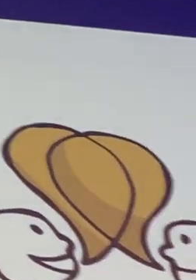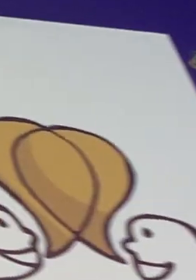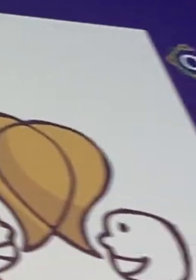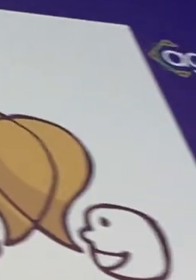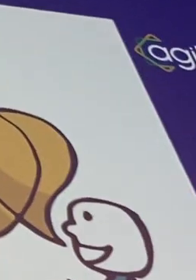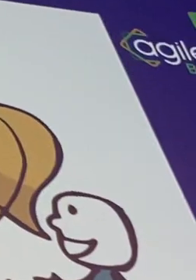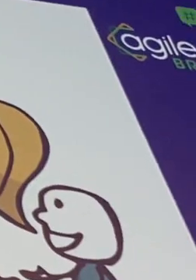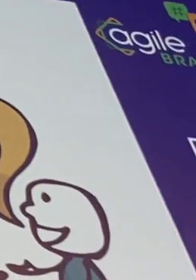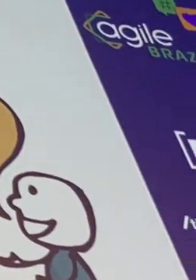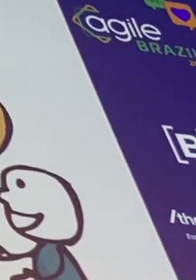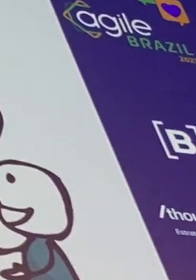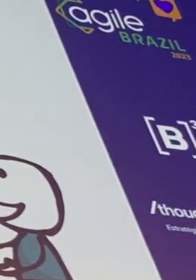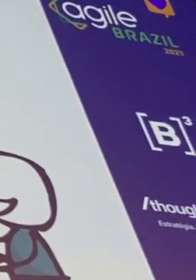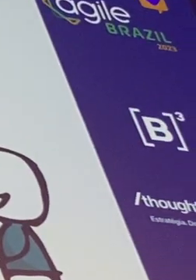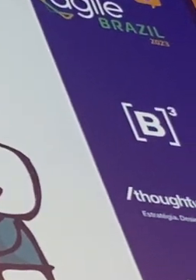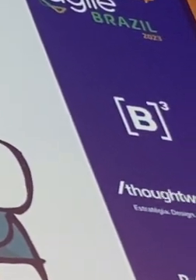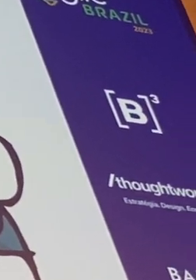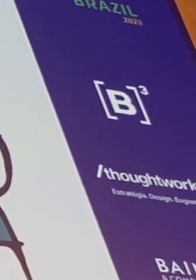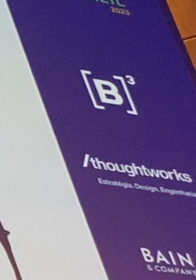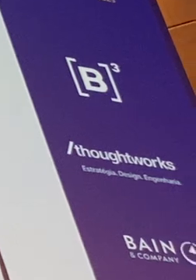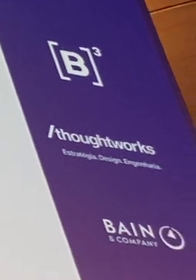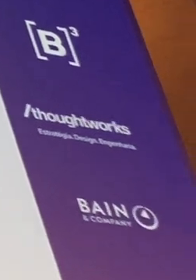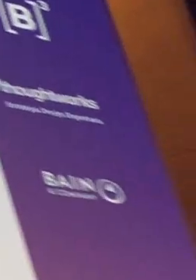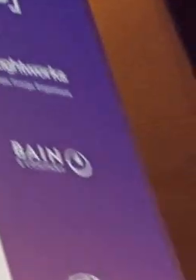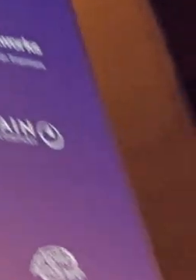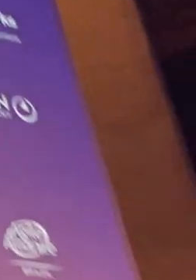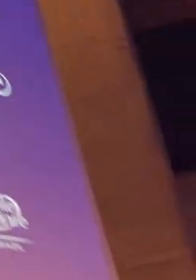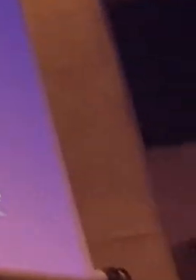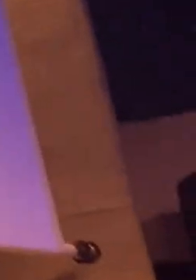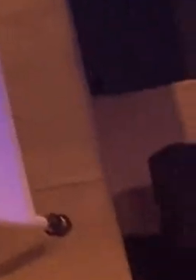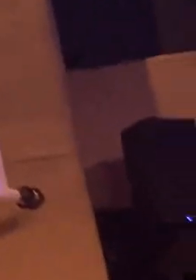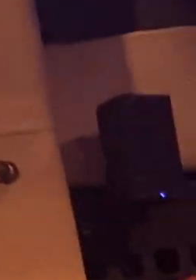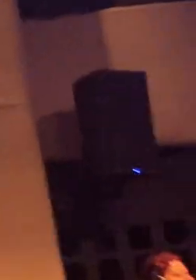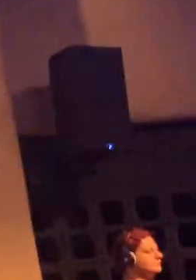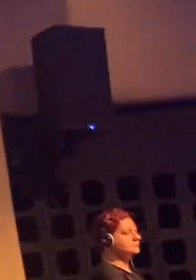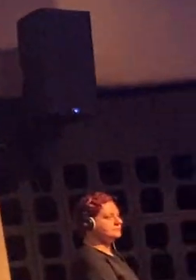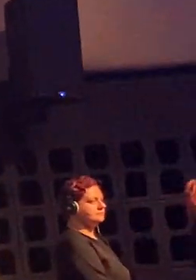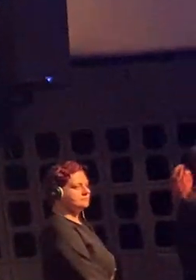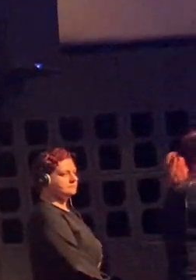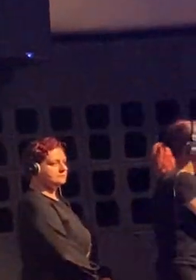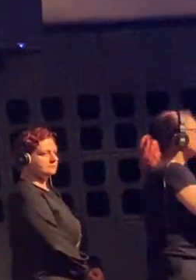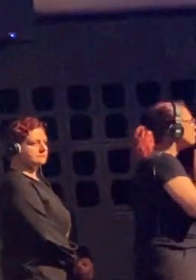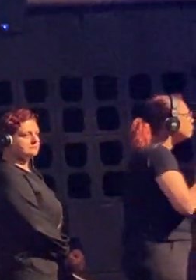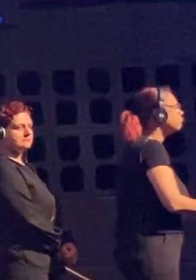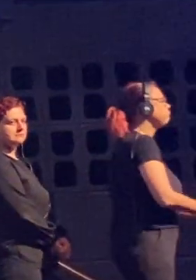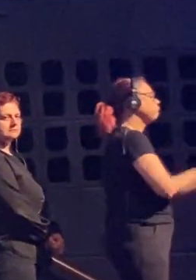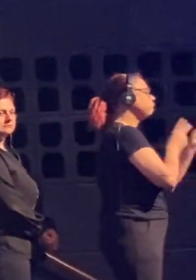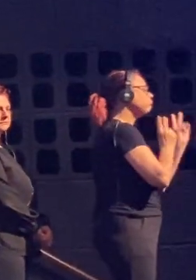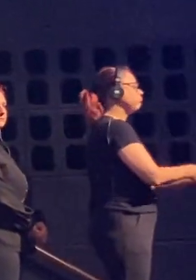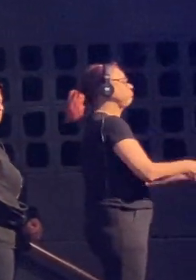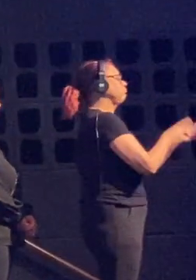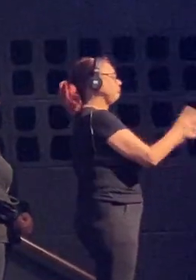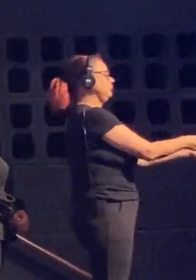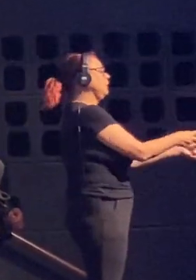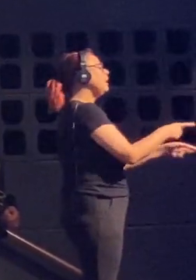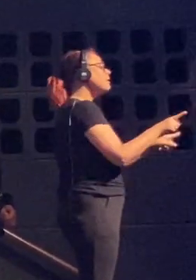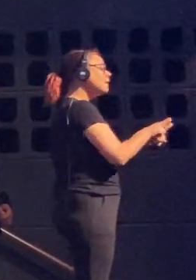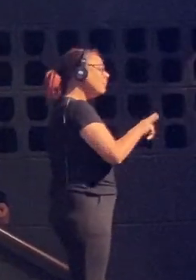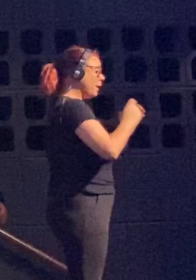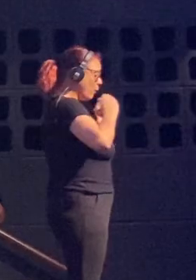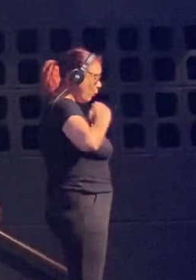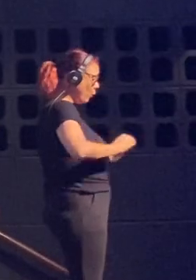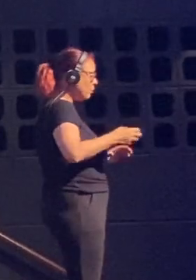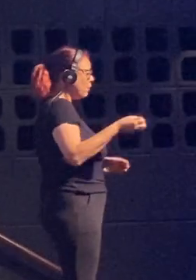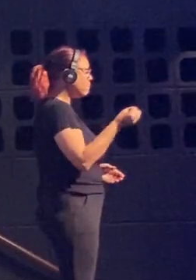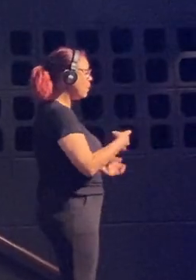And coaching, to stick to the new good behaviors. Awareness, training, coaching. That's how we need to work with